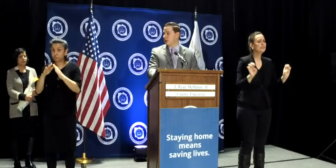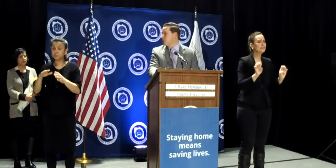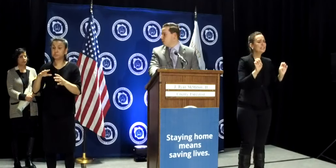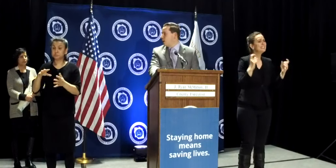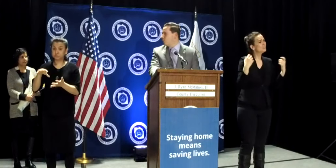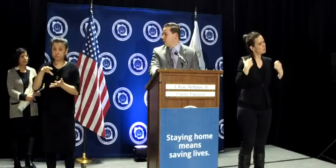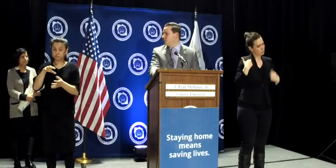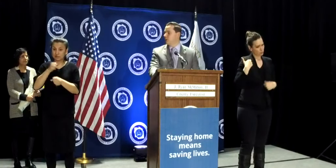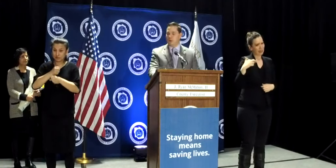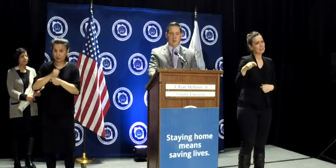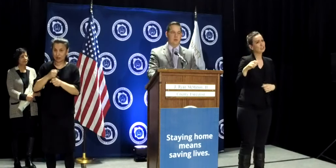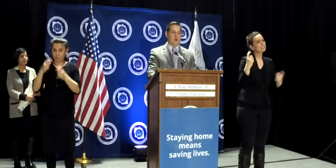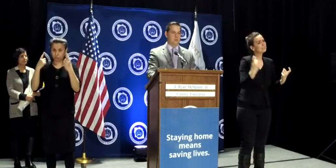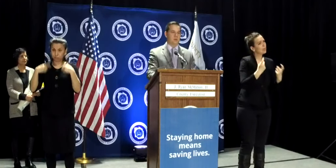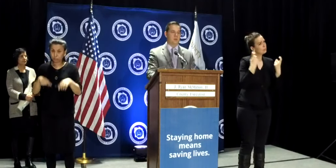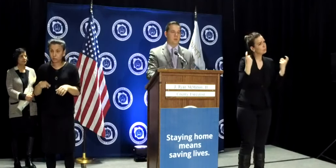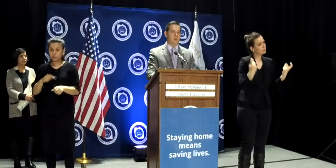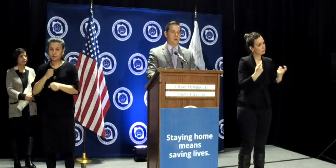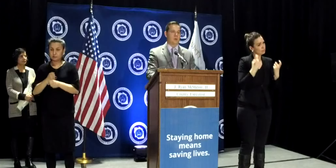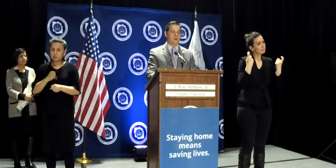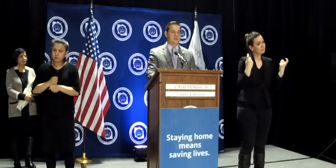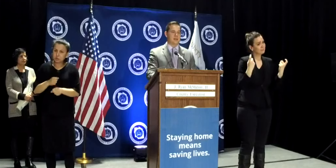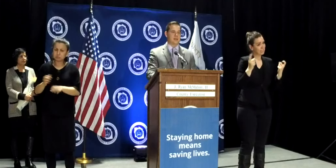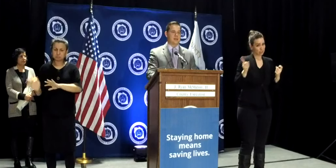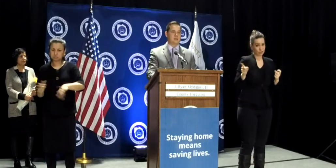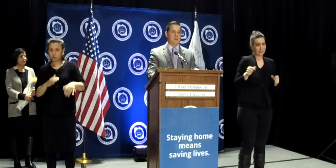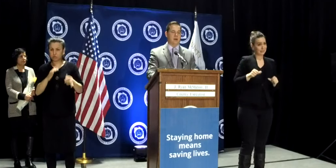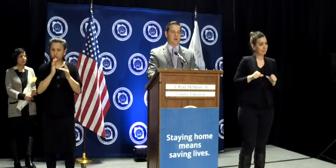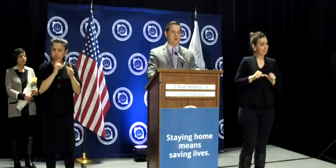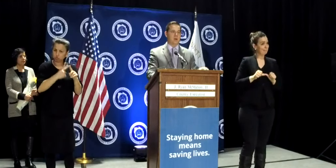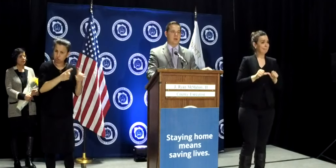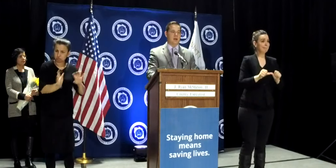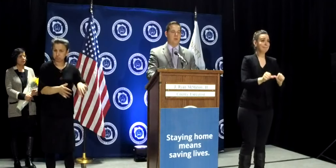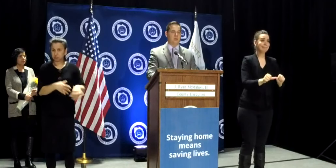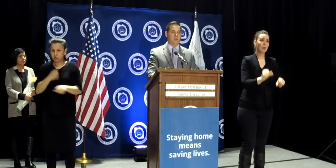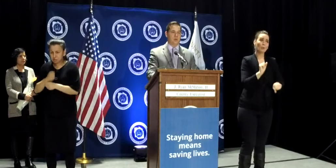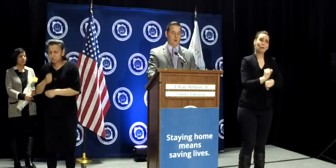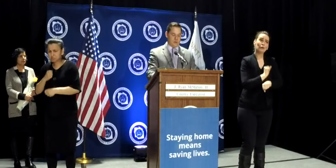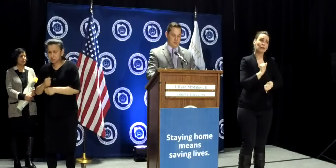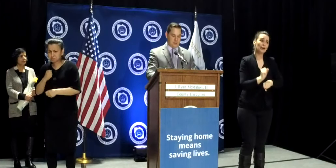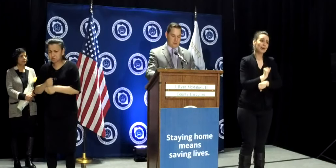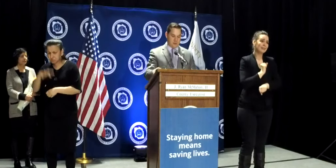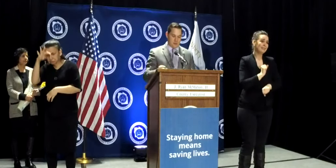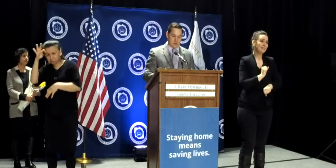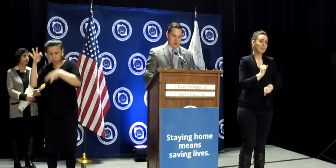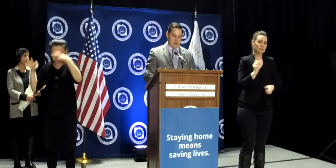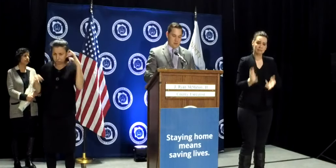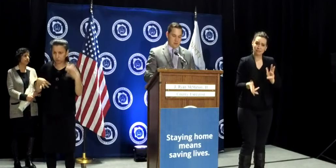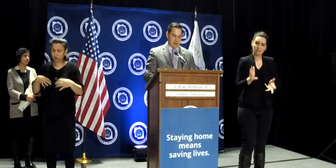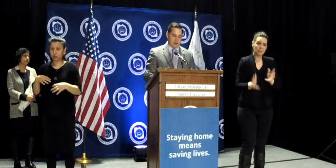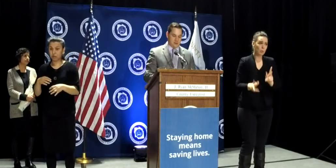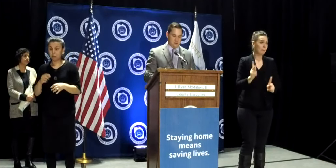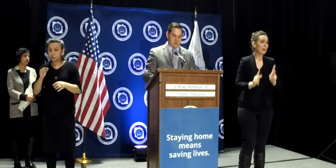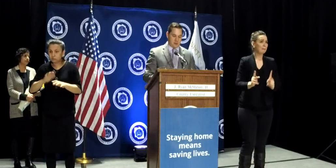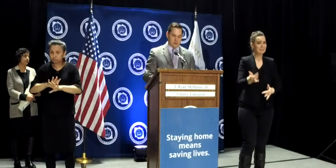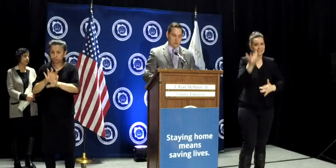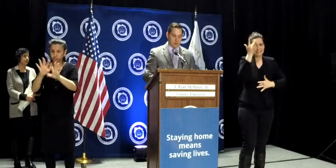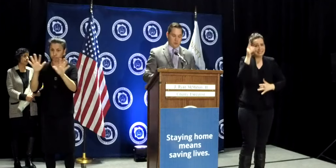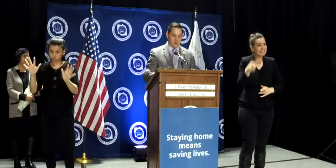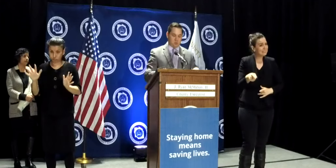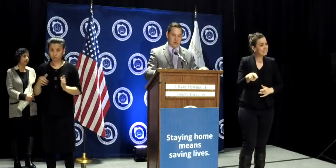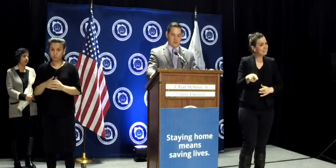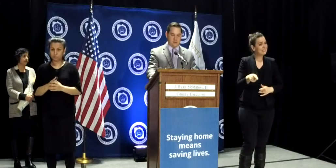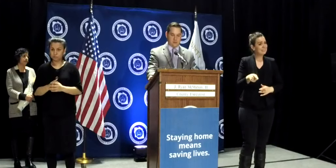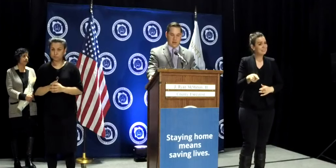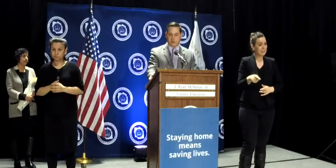that, helping our people who are sick get better and helping to quarantine. And that is